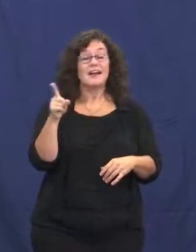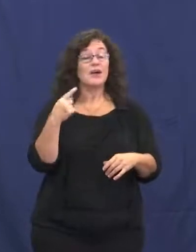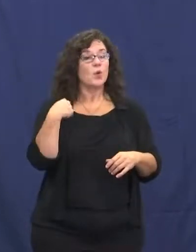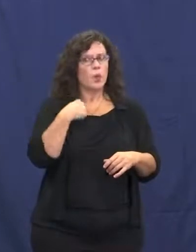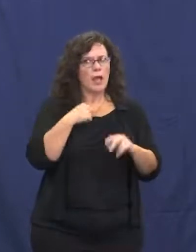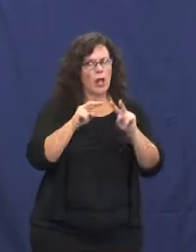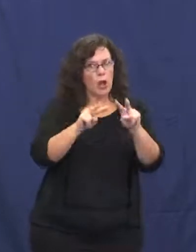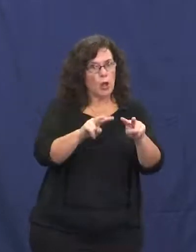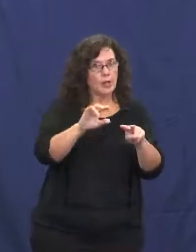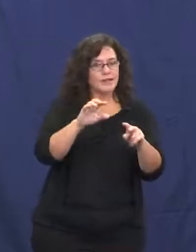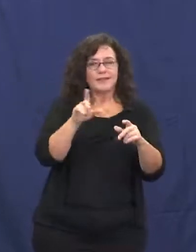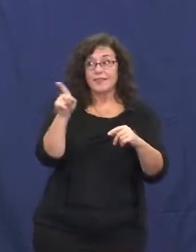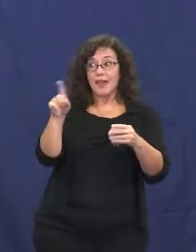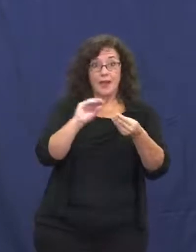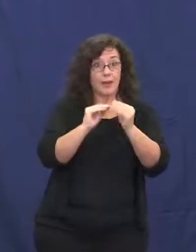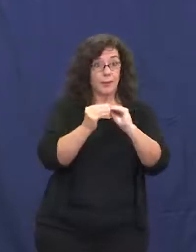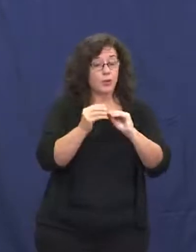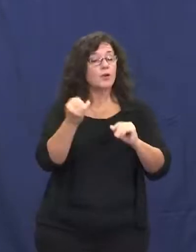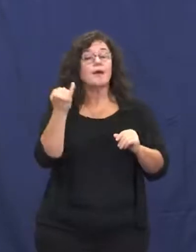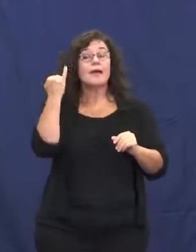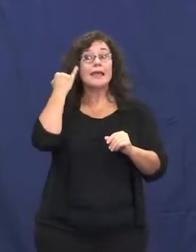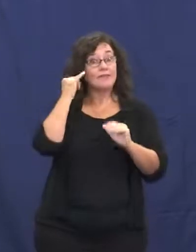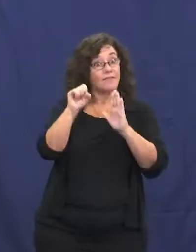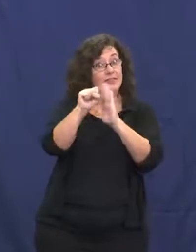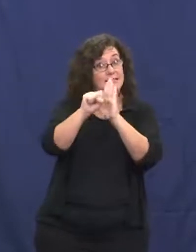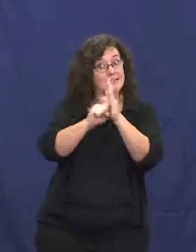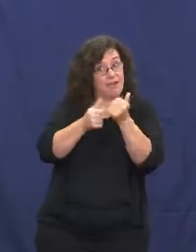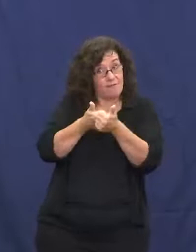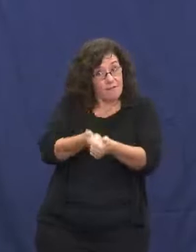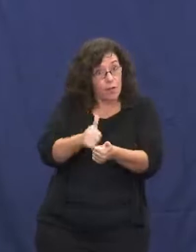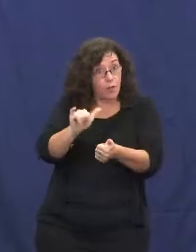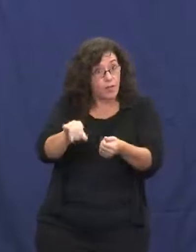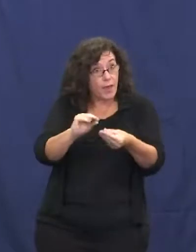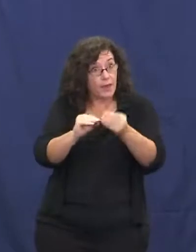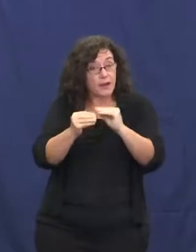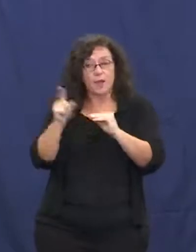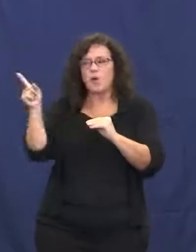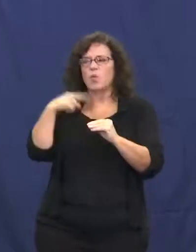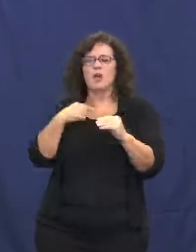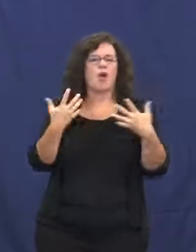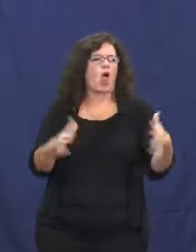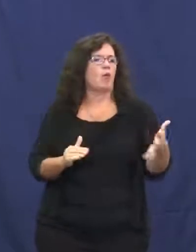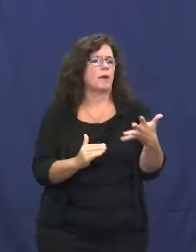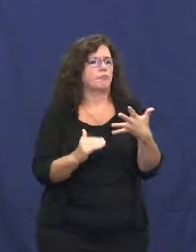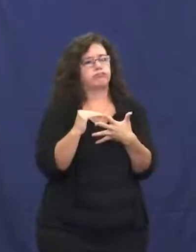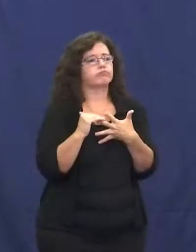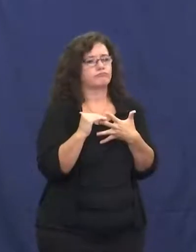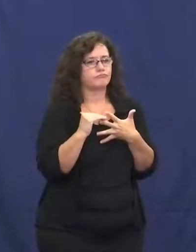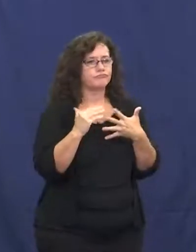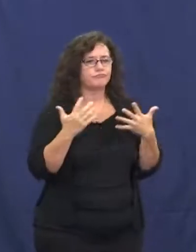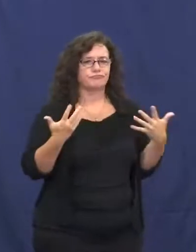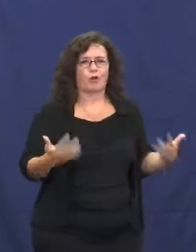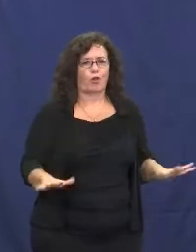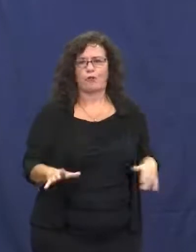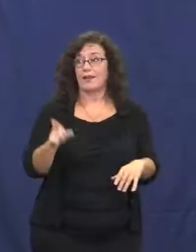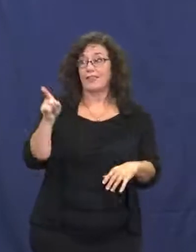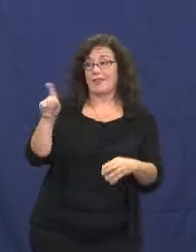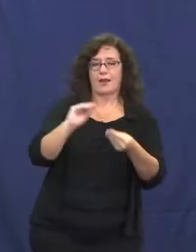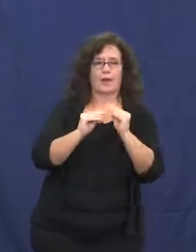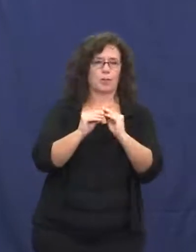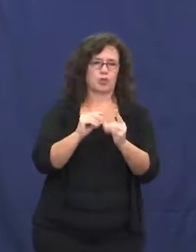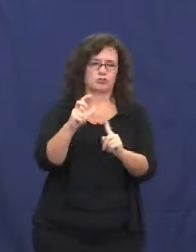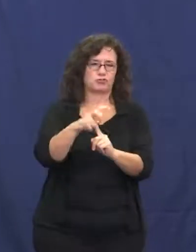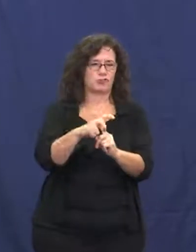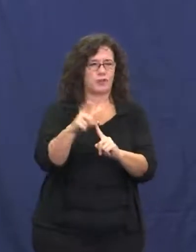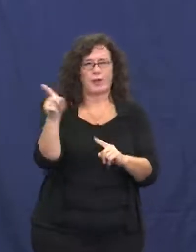this number to allow counties to move tiers, we would be in the 3rd tier. This number is so well. This is the